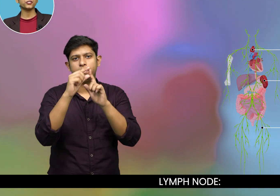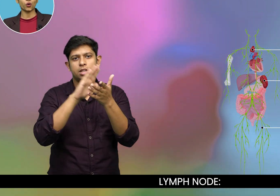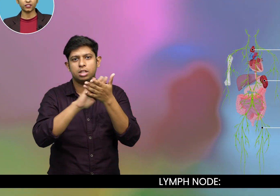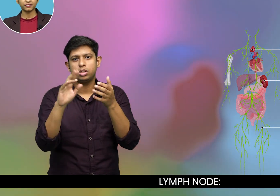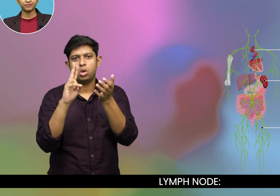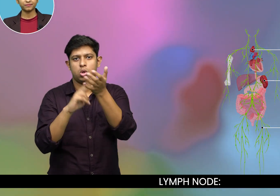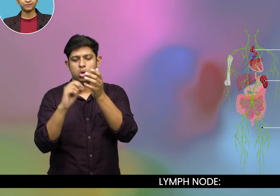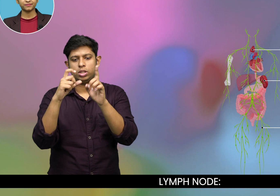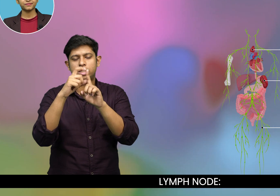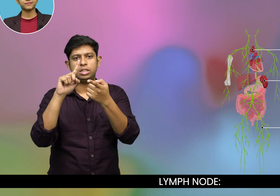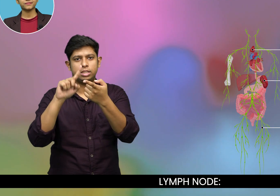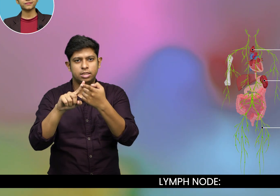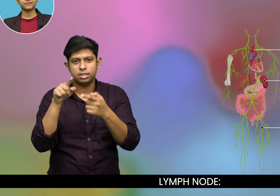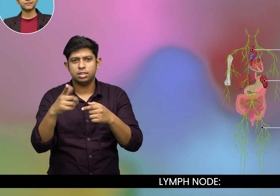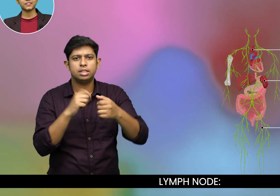Lymph node.